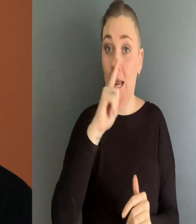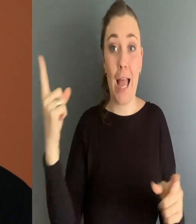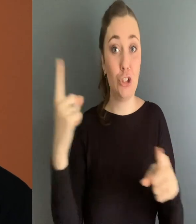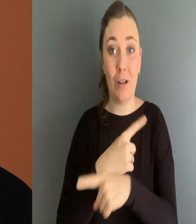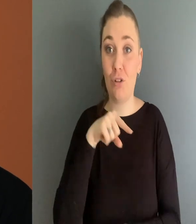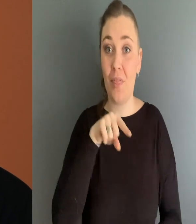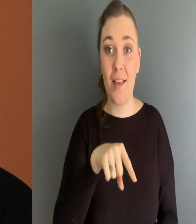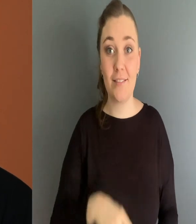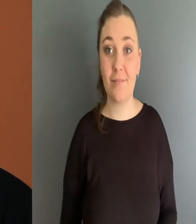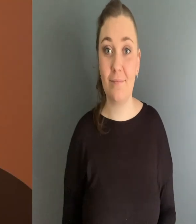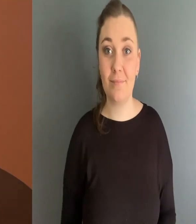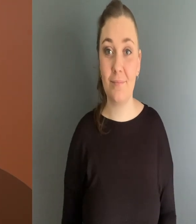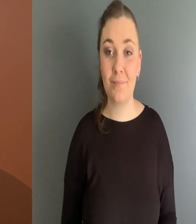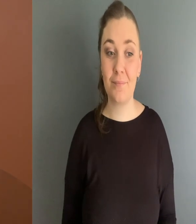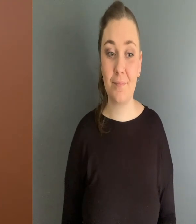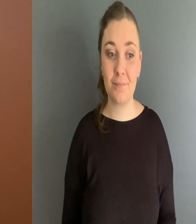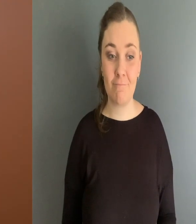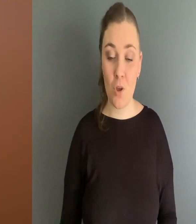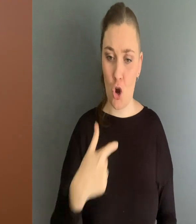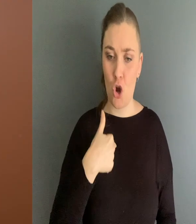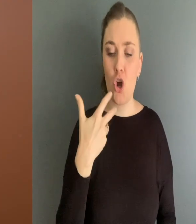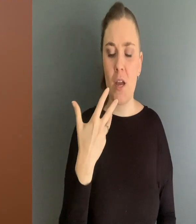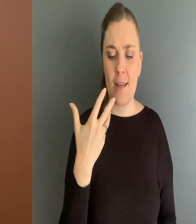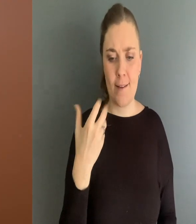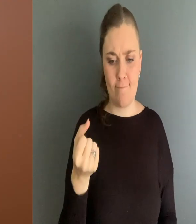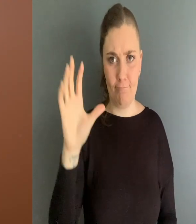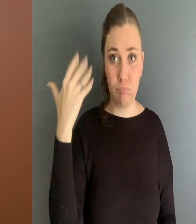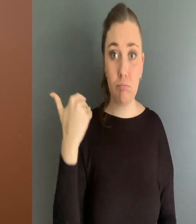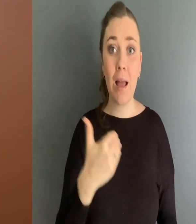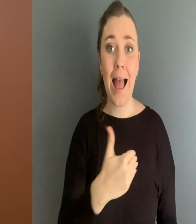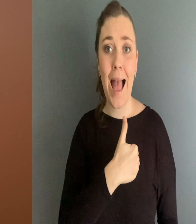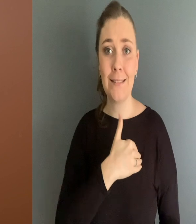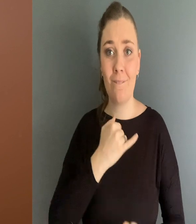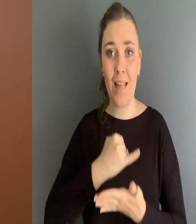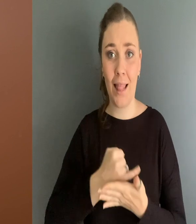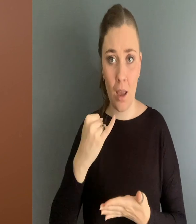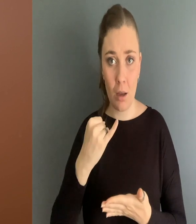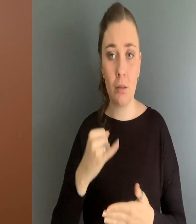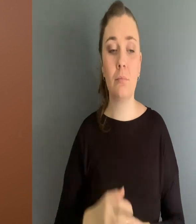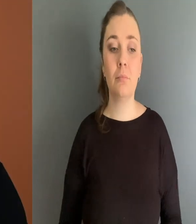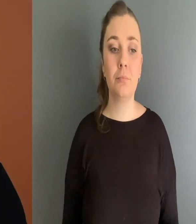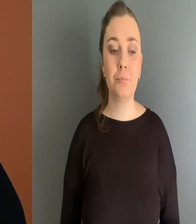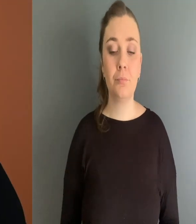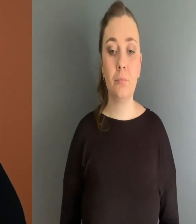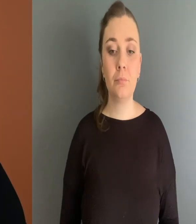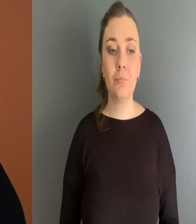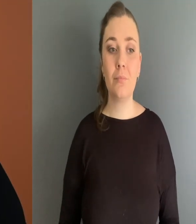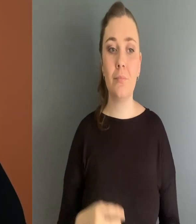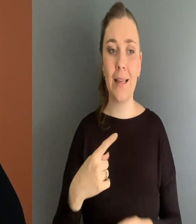change that um i had a heart failure and a